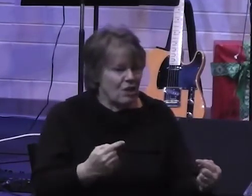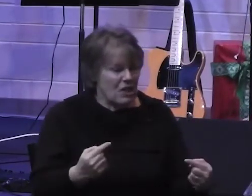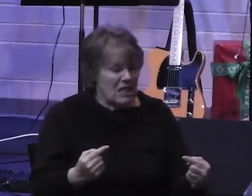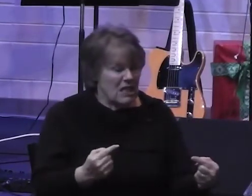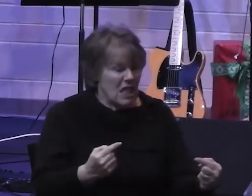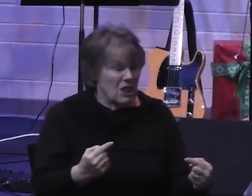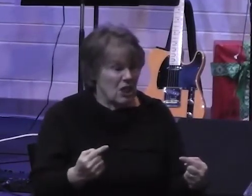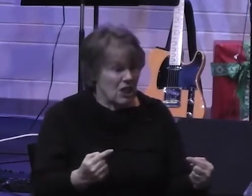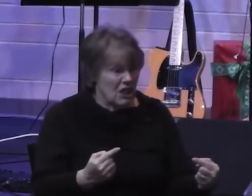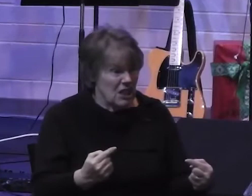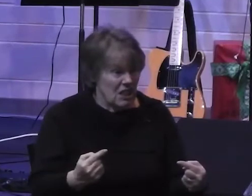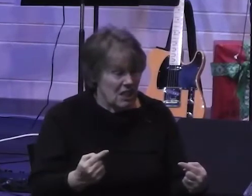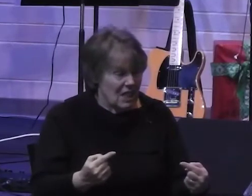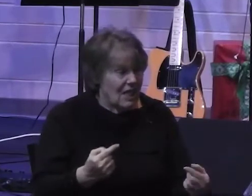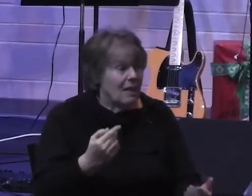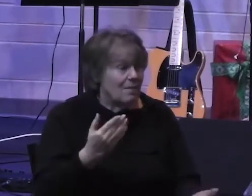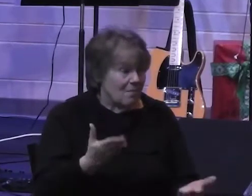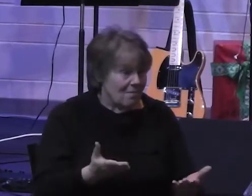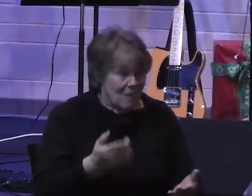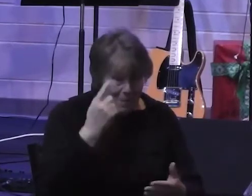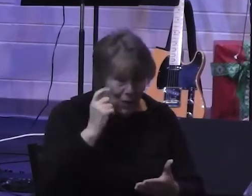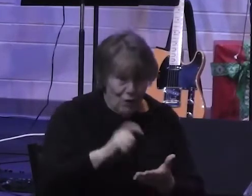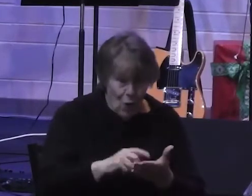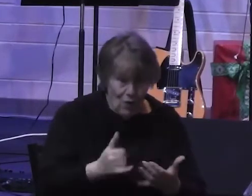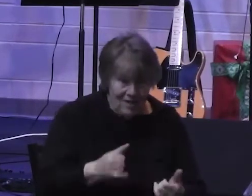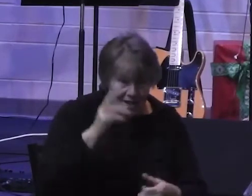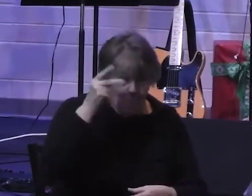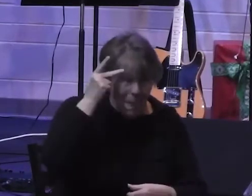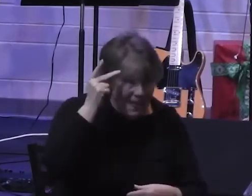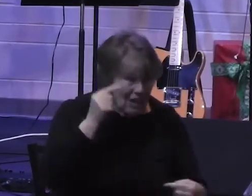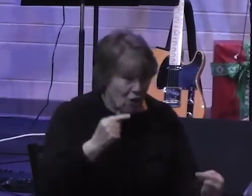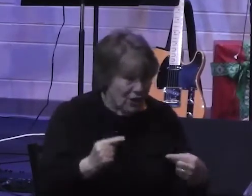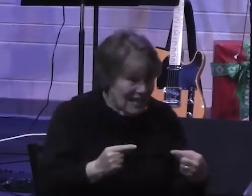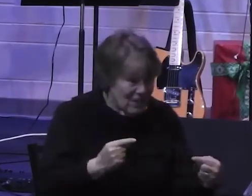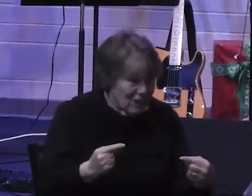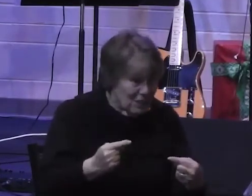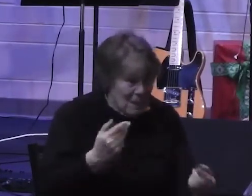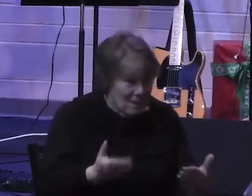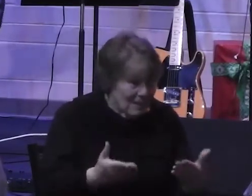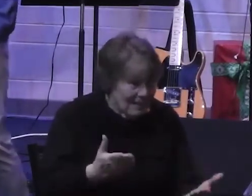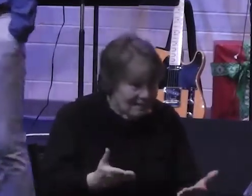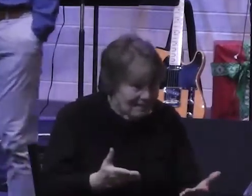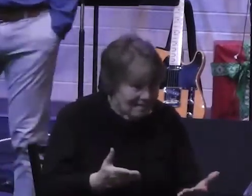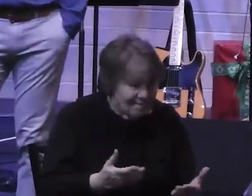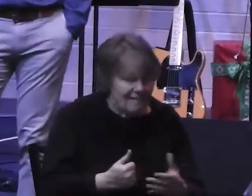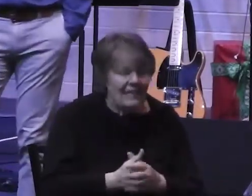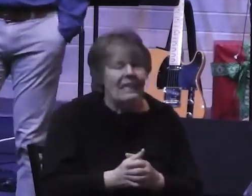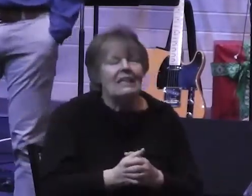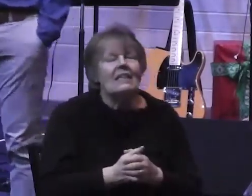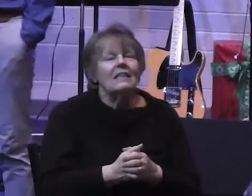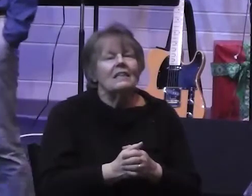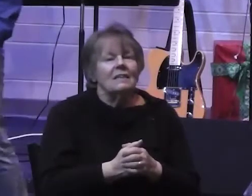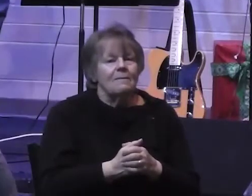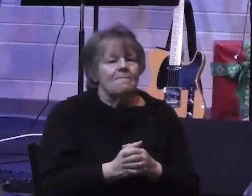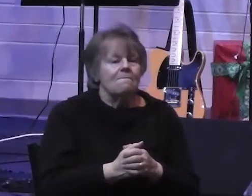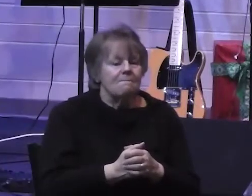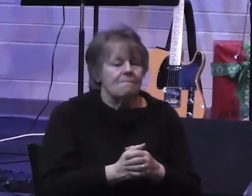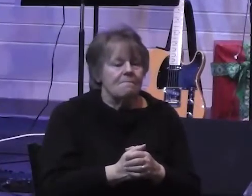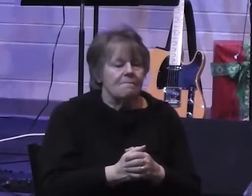experiencing with the Pharisees back that you've noticed as well. Okay, it's not just me. I'm not the only one that noticed. Good.